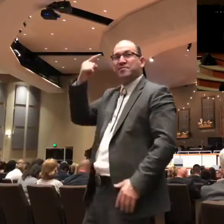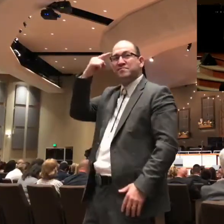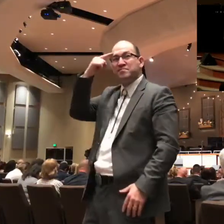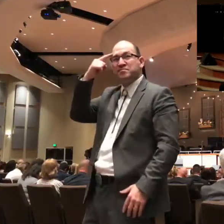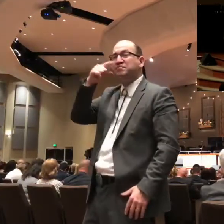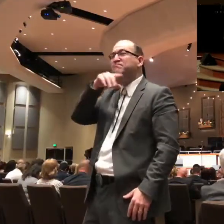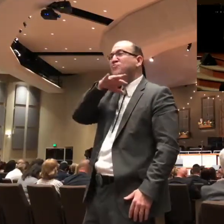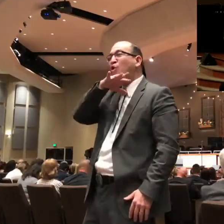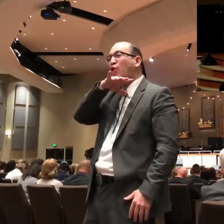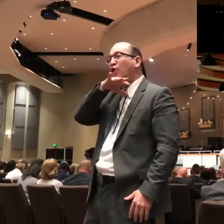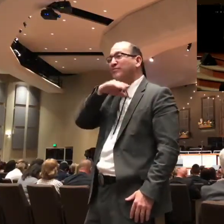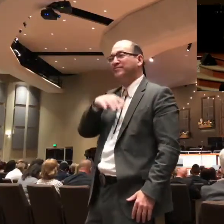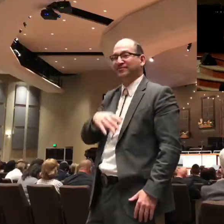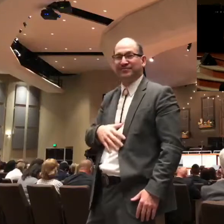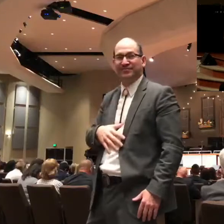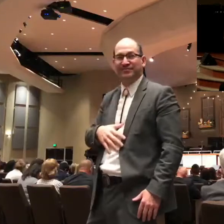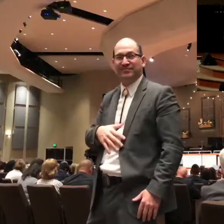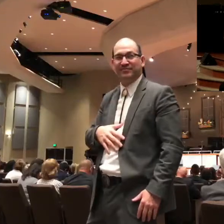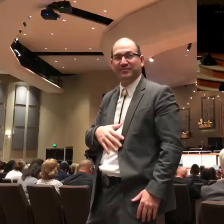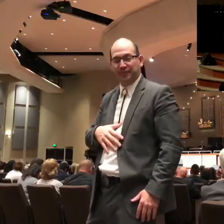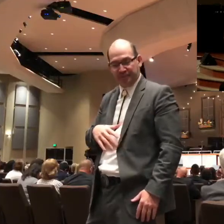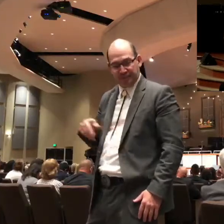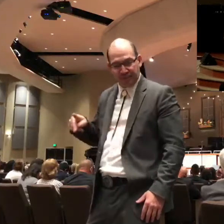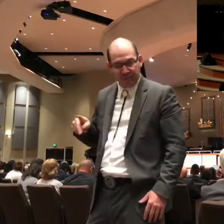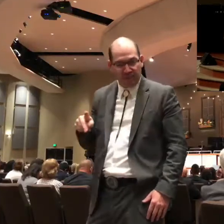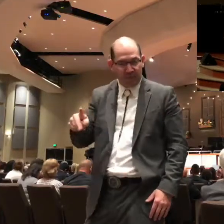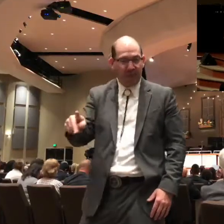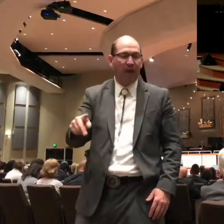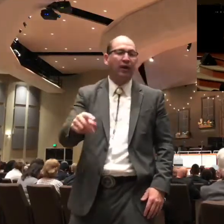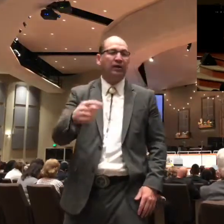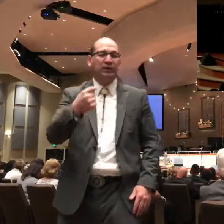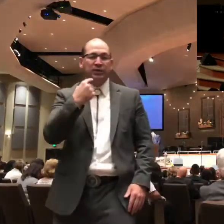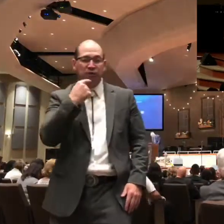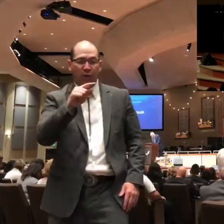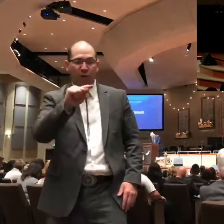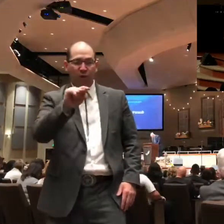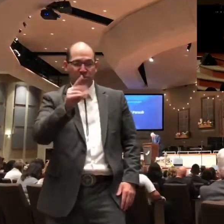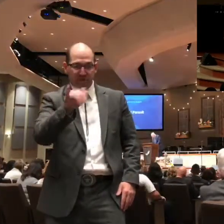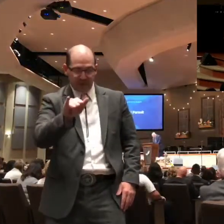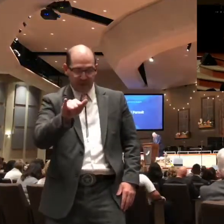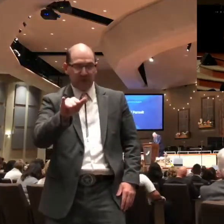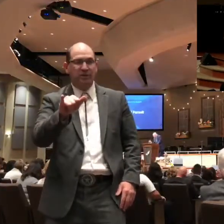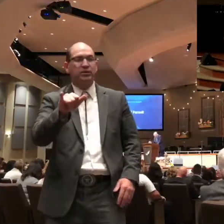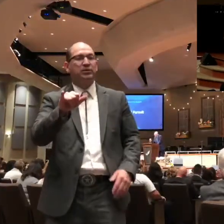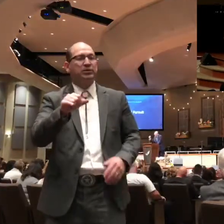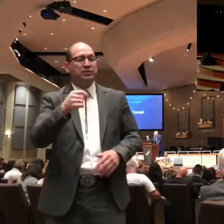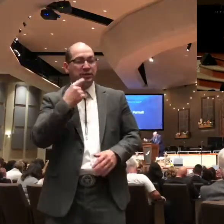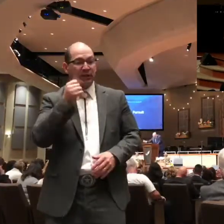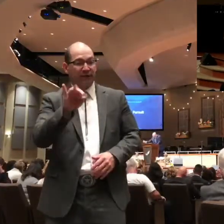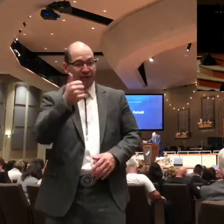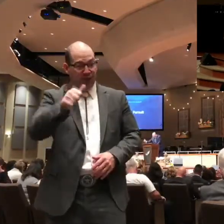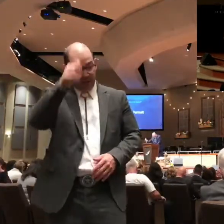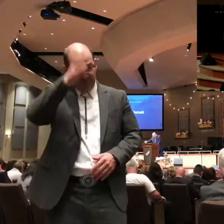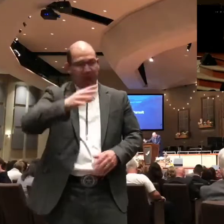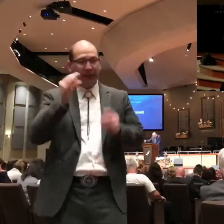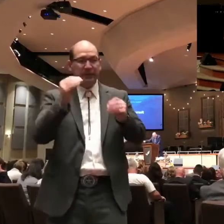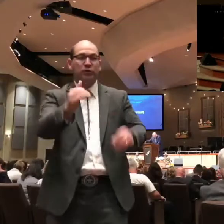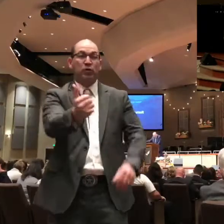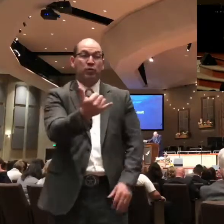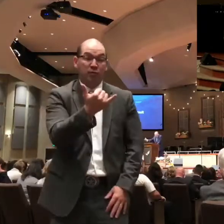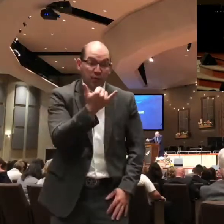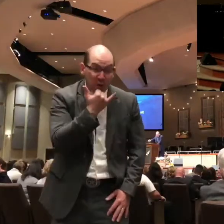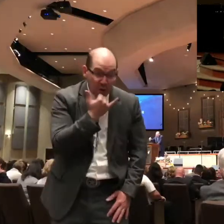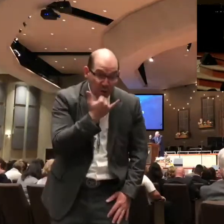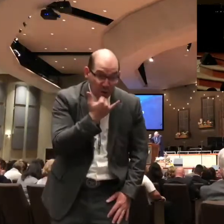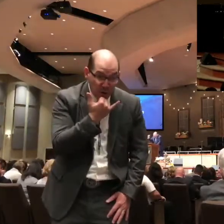deceived minds. Paul said to Timothy, turn back to 1 Timothy for a moment, chapter 6 and verse 3. If any man teach otherwise, 1 Timothy